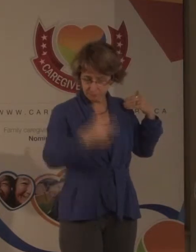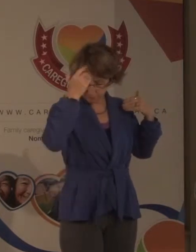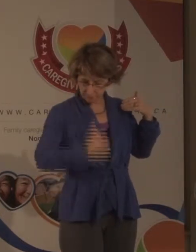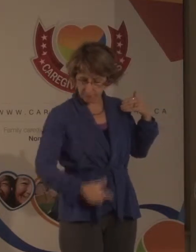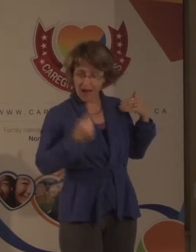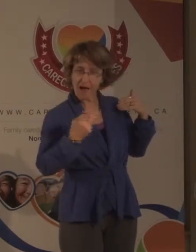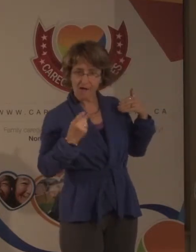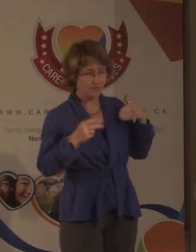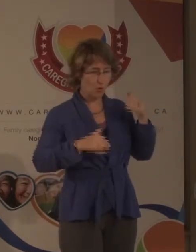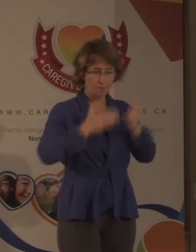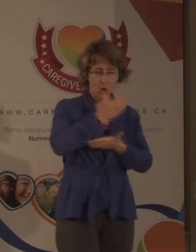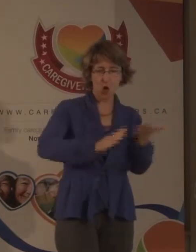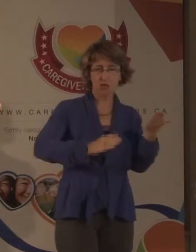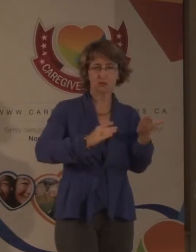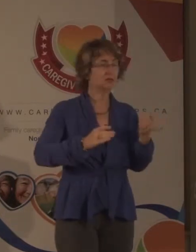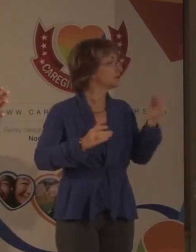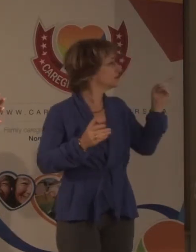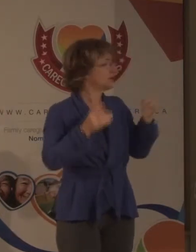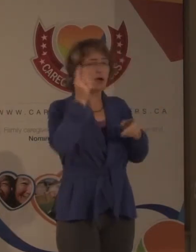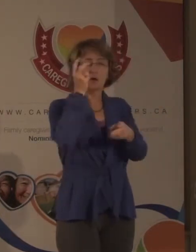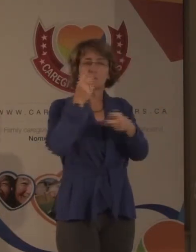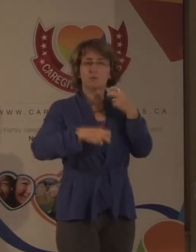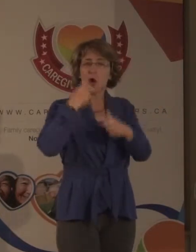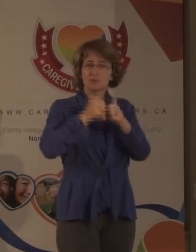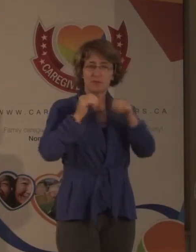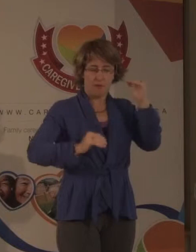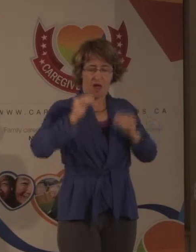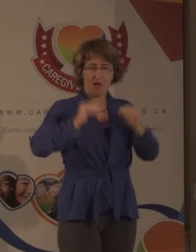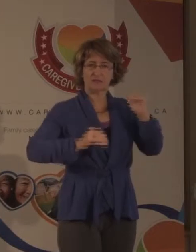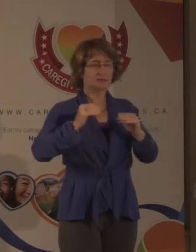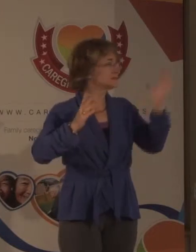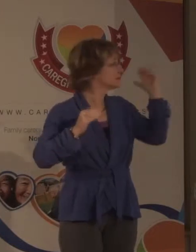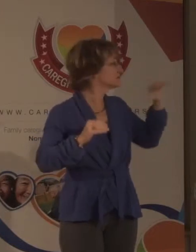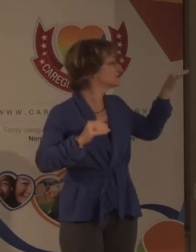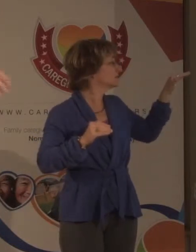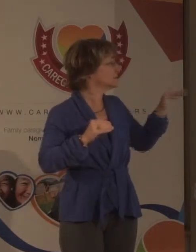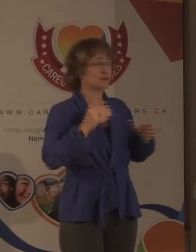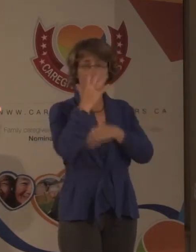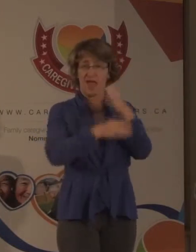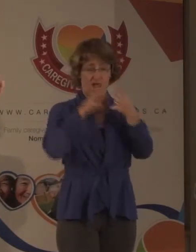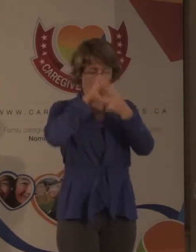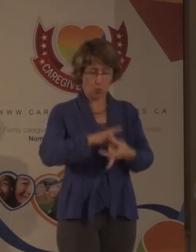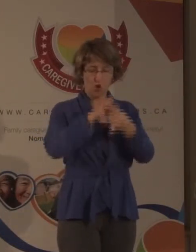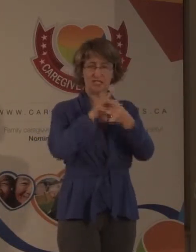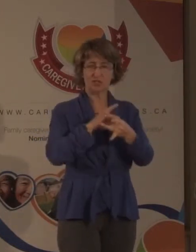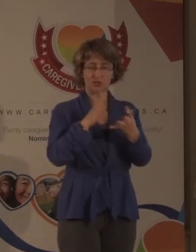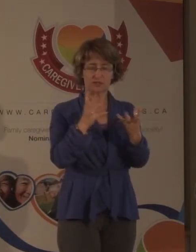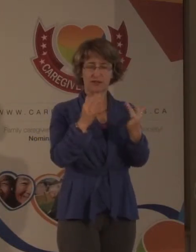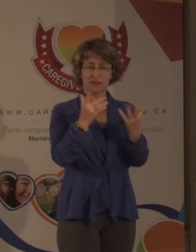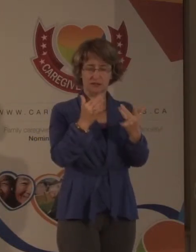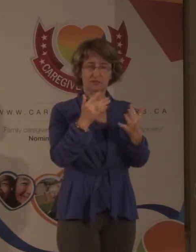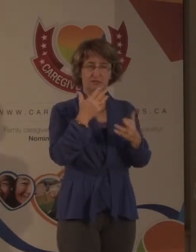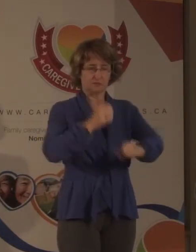some parts of the body, trouble maintaining balance, decreased hand coordination and less ability to move